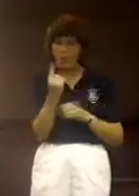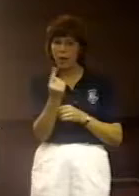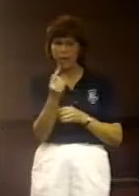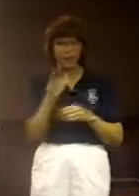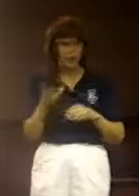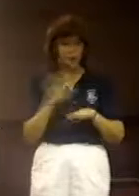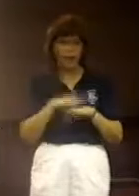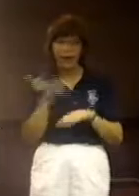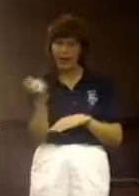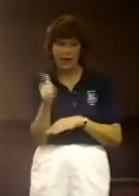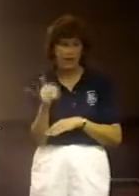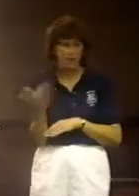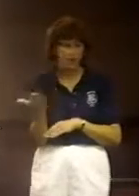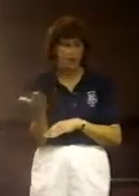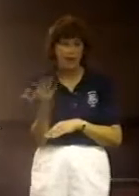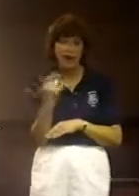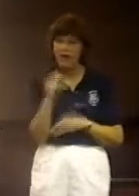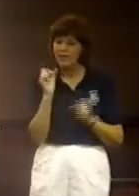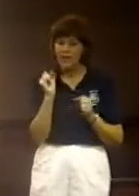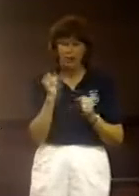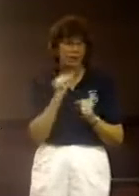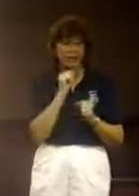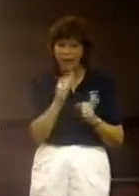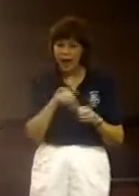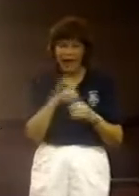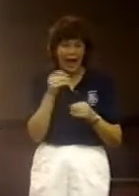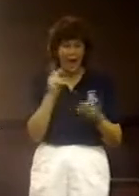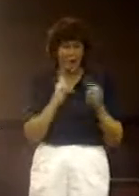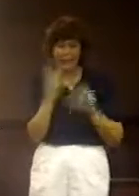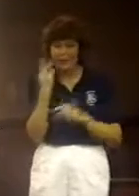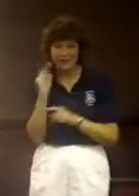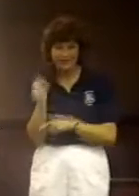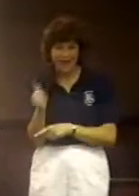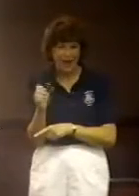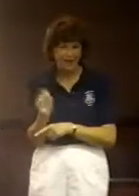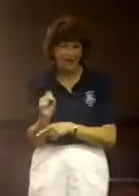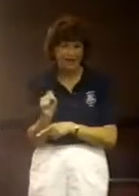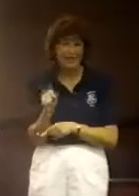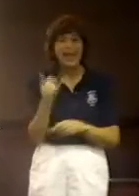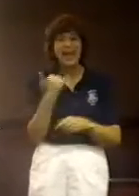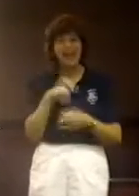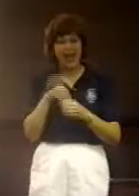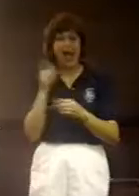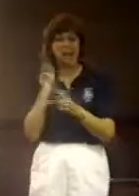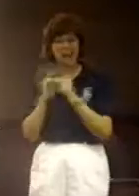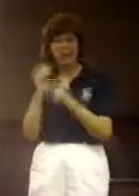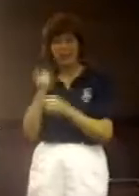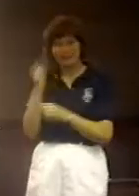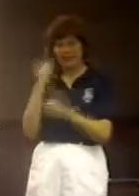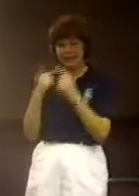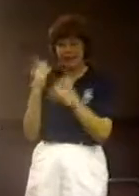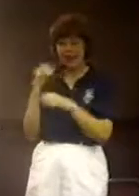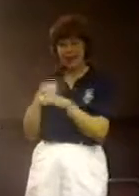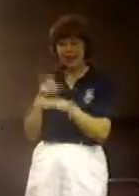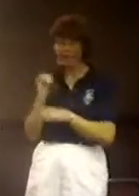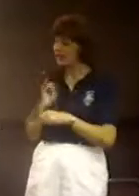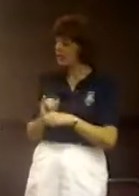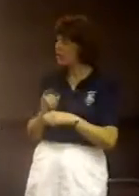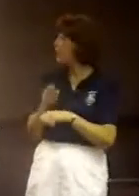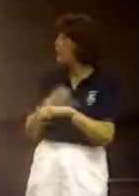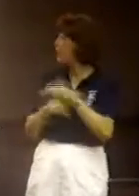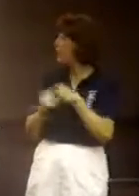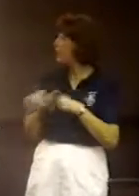anything. They couldn't outperform themselves. They outperformed the signed English, manual